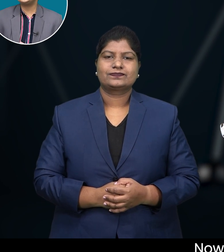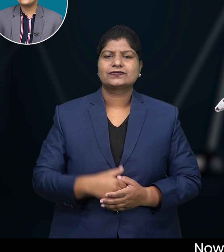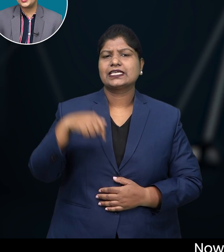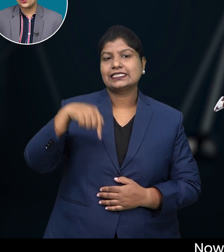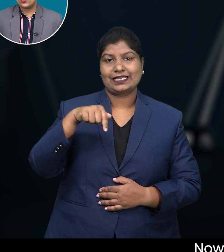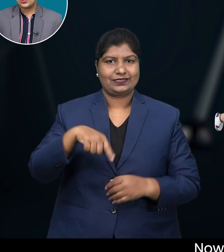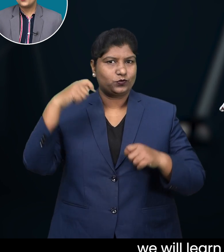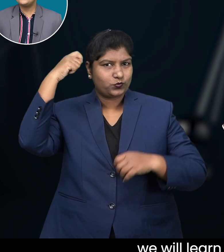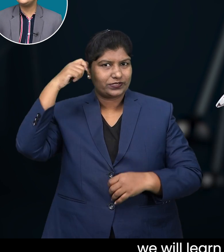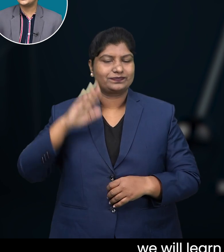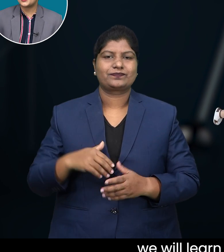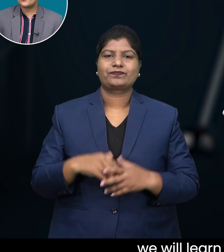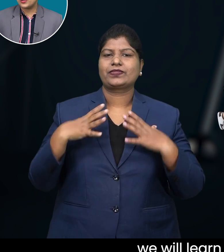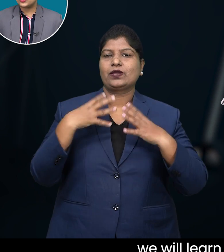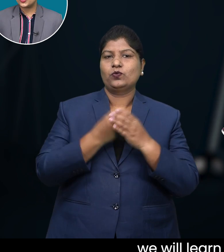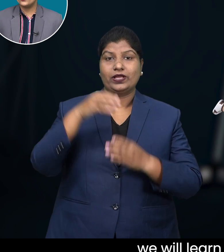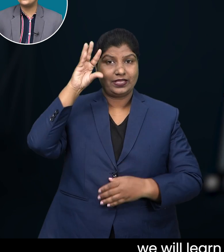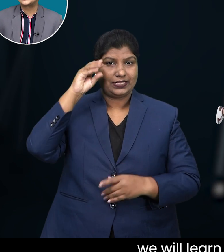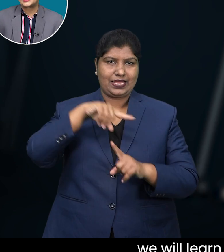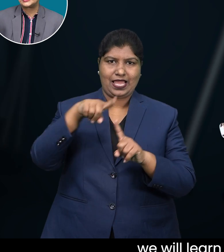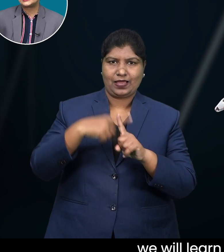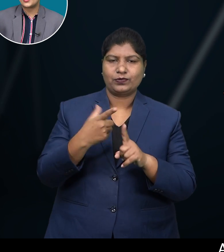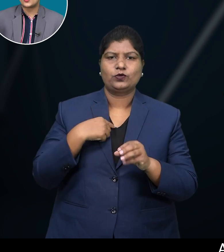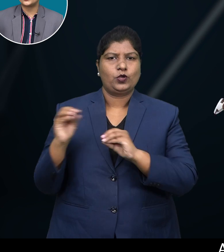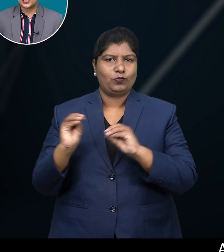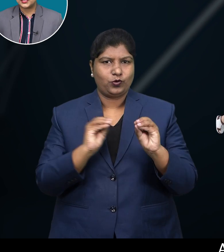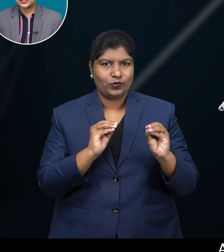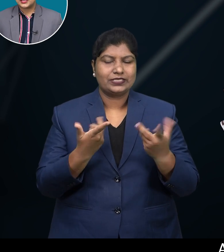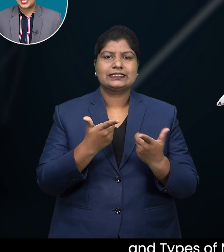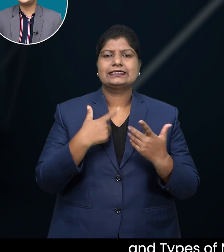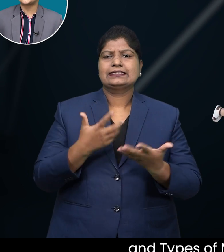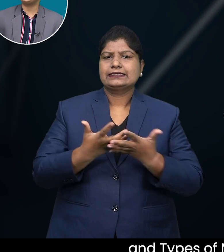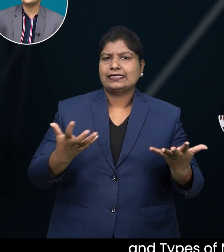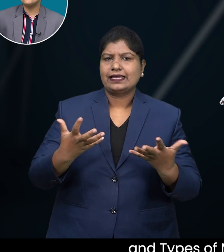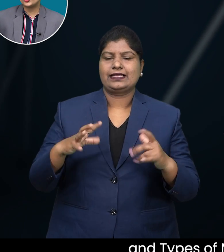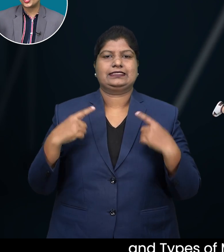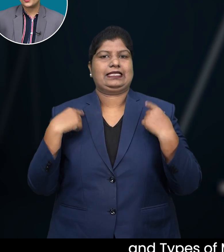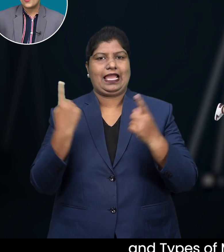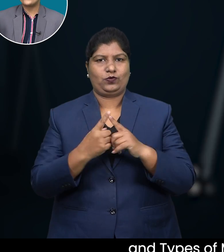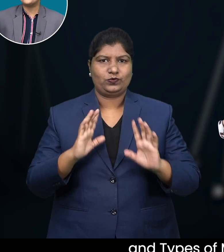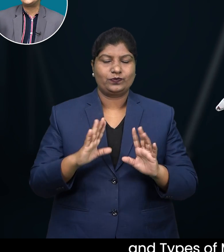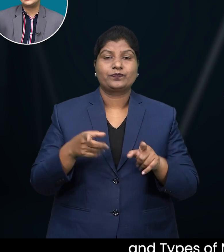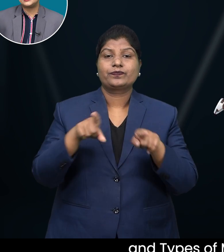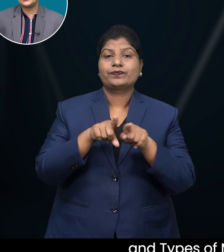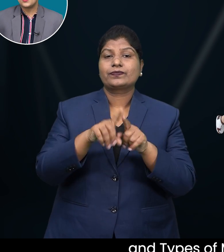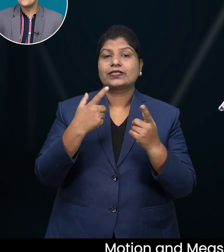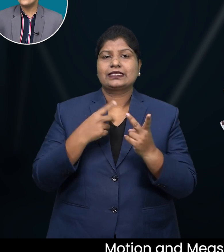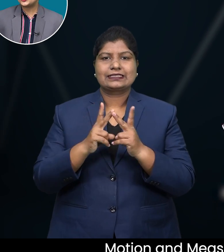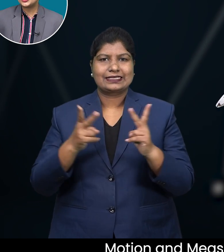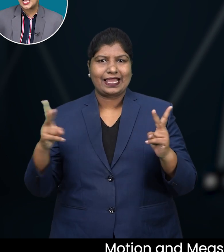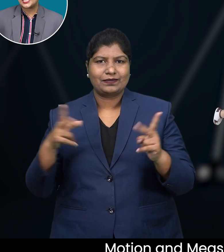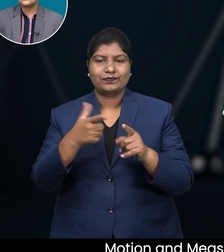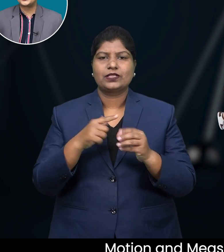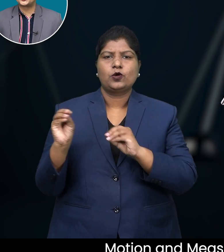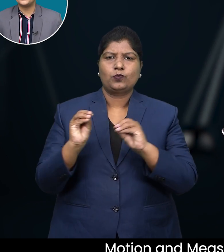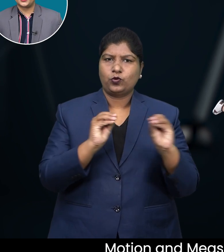Now in this video, we will learn about moving things around us and types of motion from the lesson